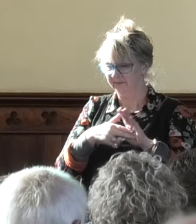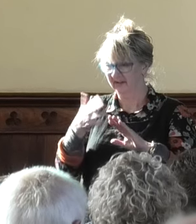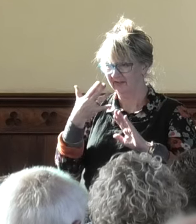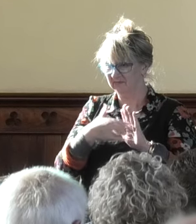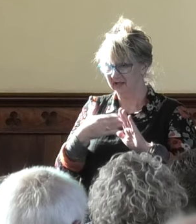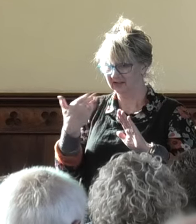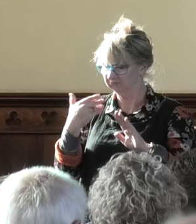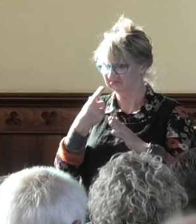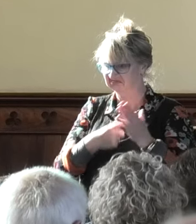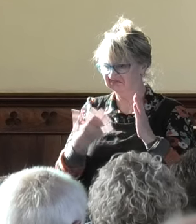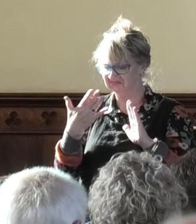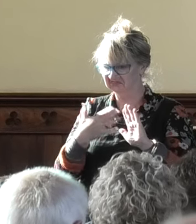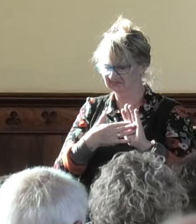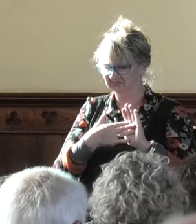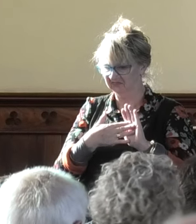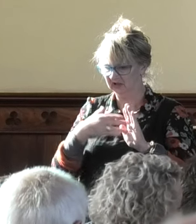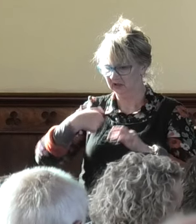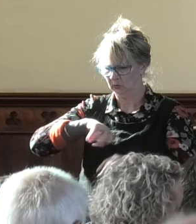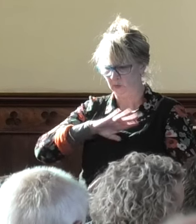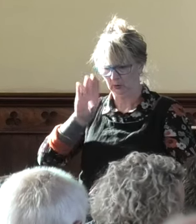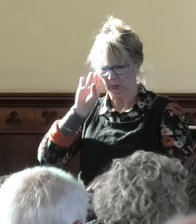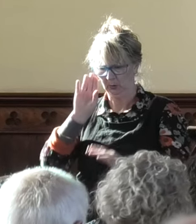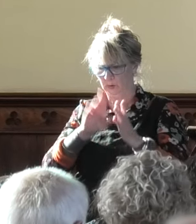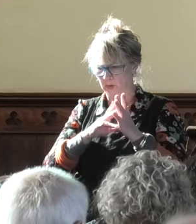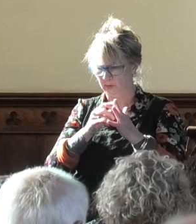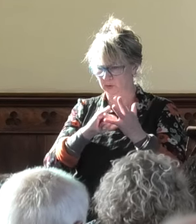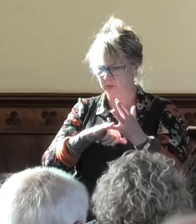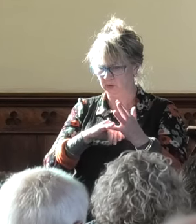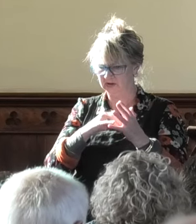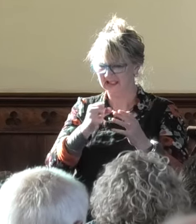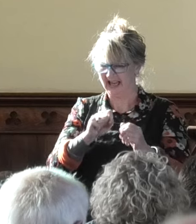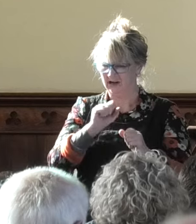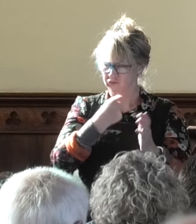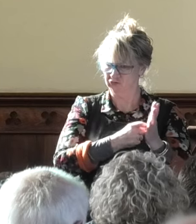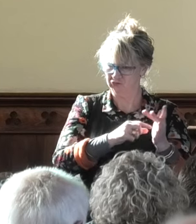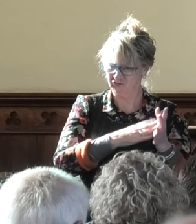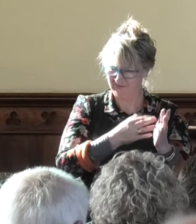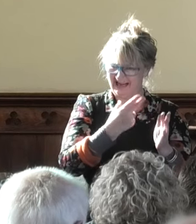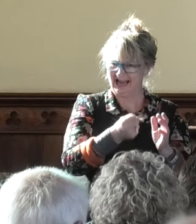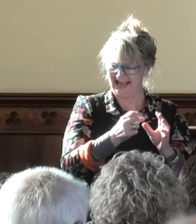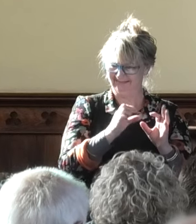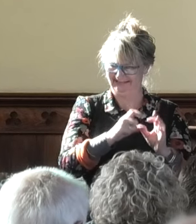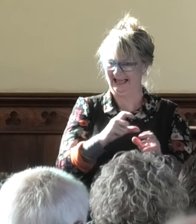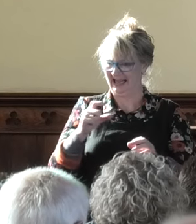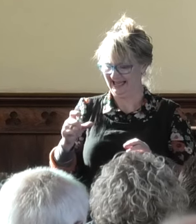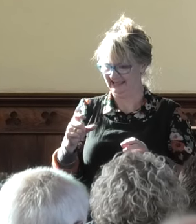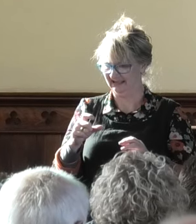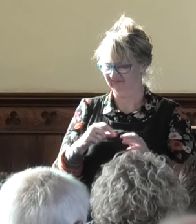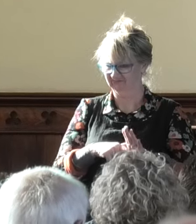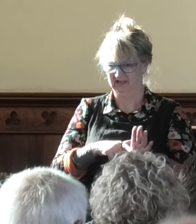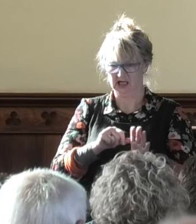5 months ago, only 5 months, we heard the news that Rin had papillary renal cell carcinoma type